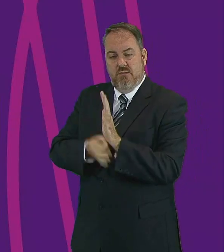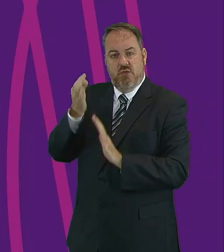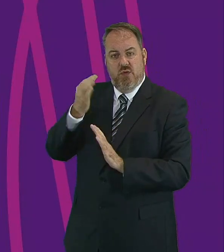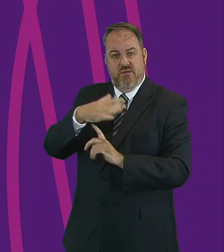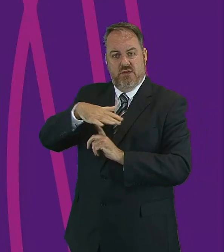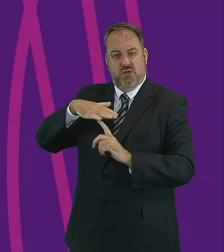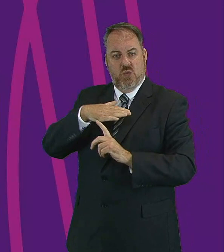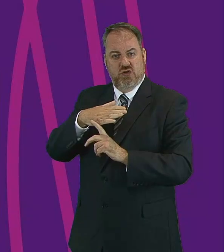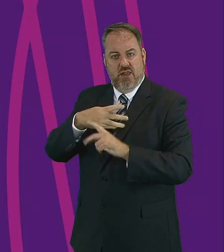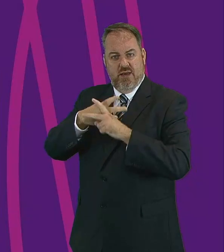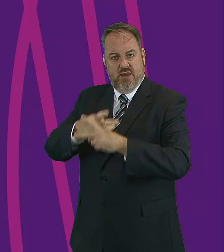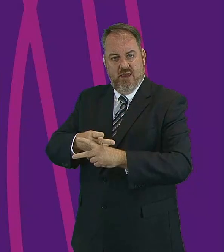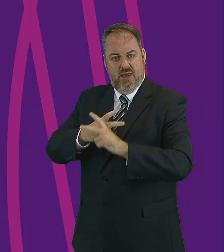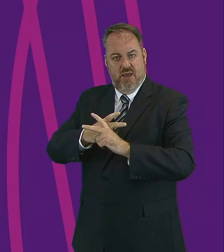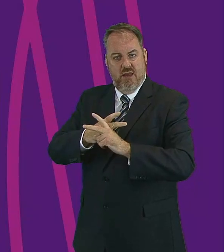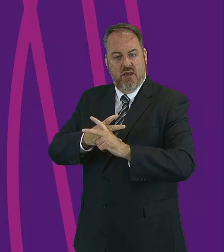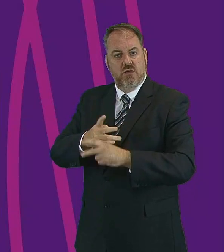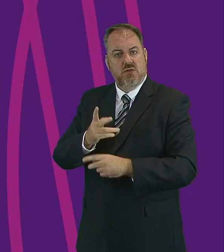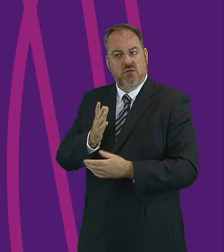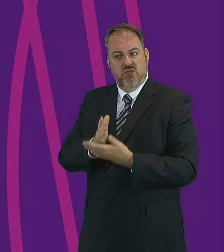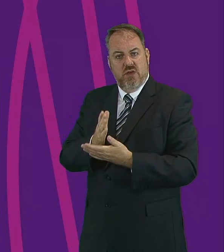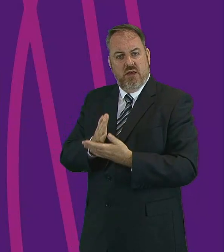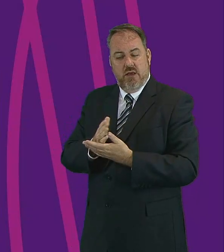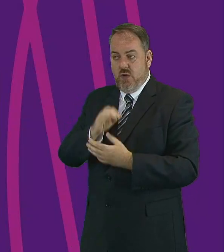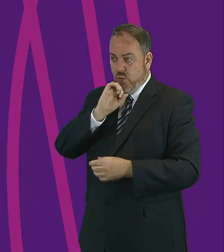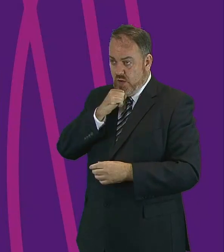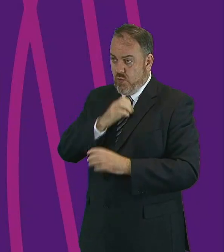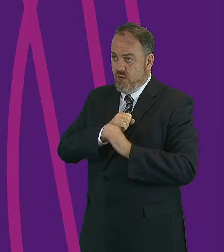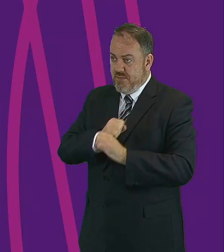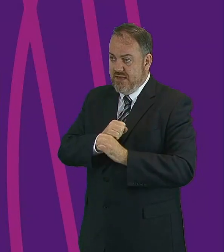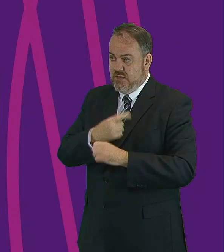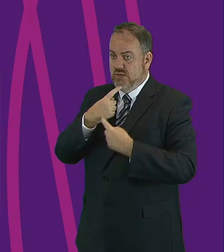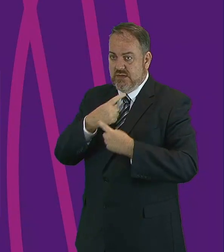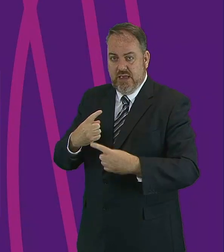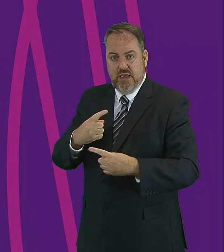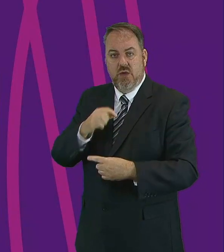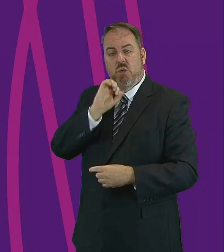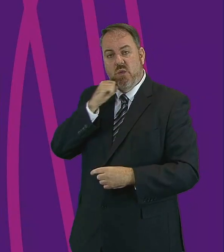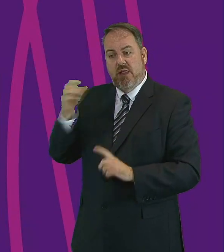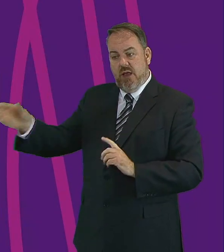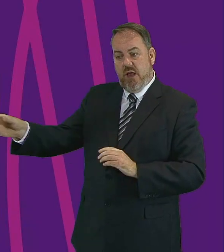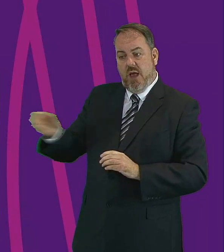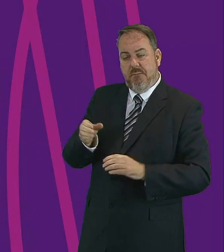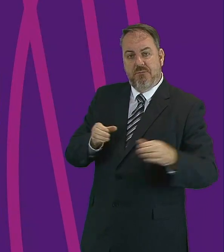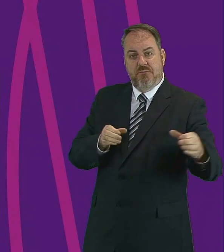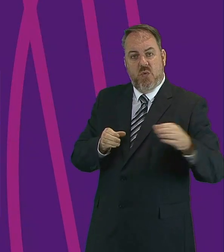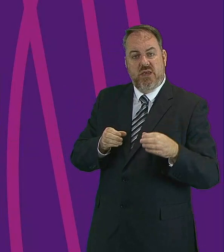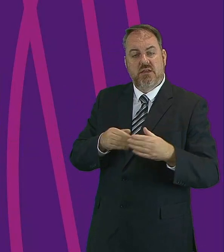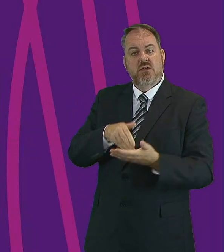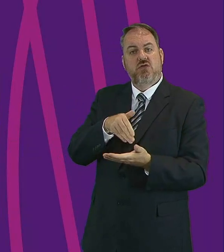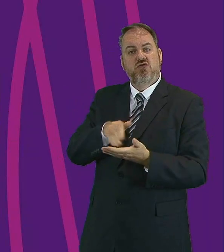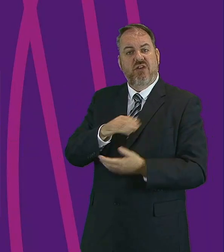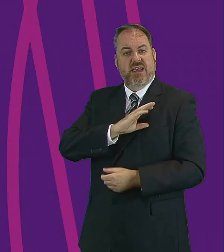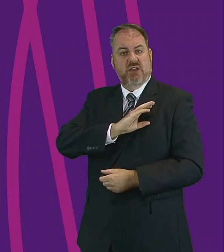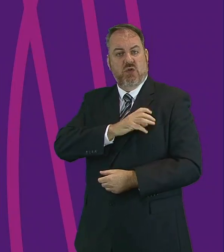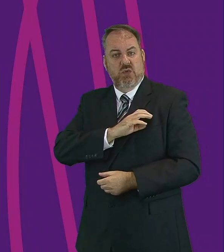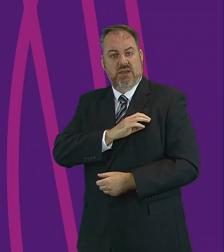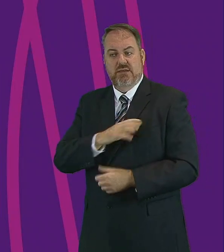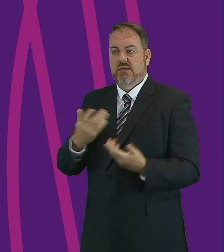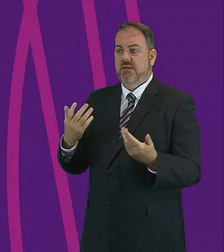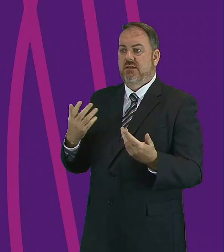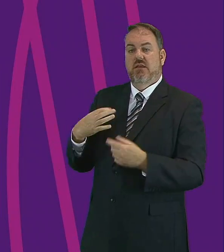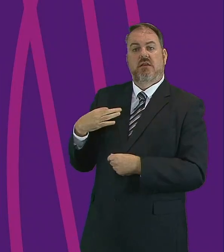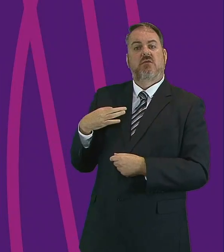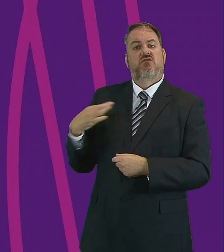Minister, will you give a commitment today to appoint trade union representatives and representatives of care users to